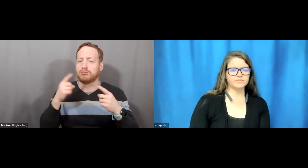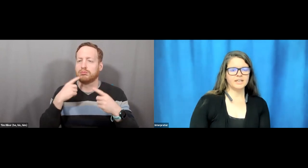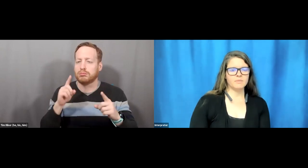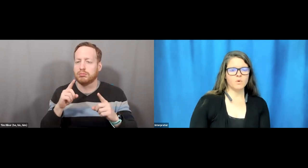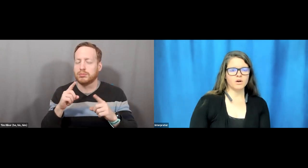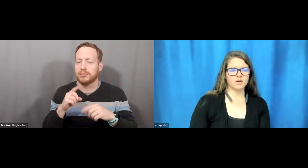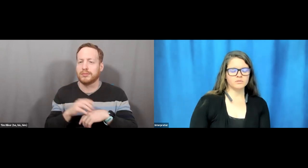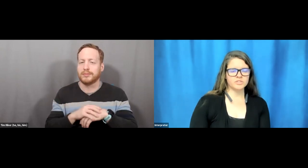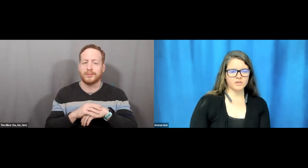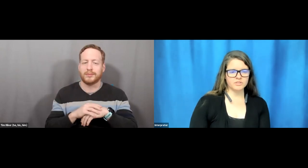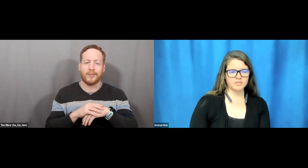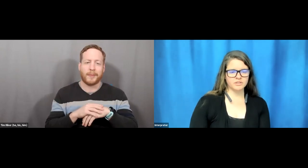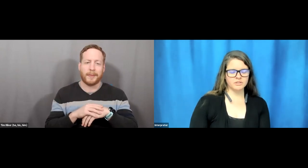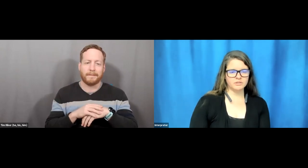in a more results